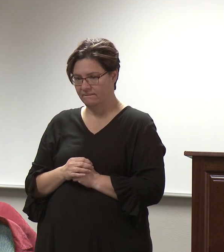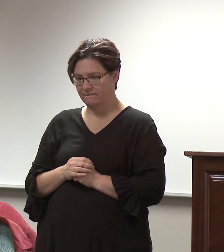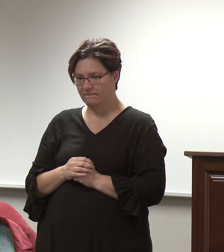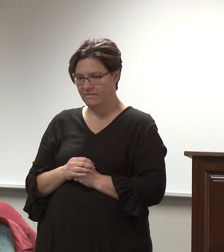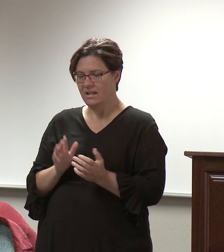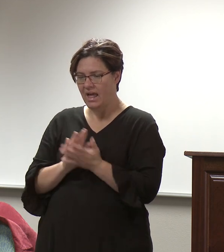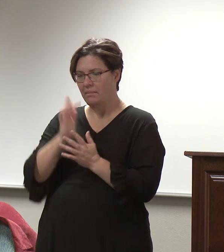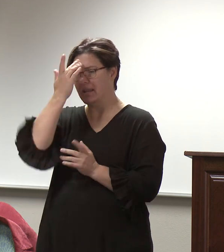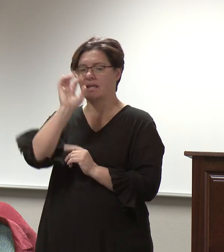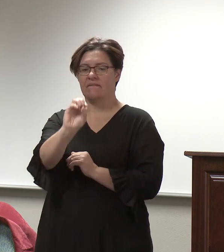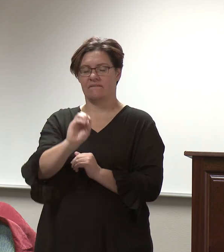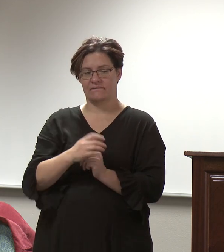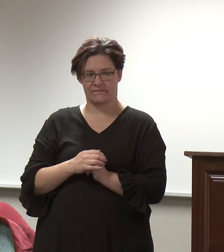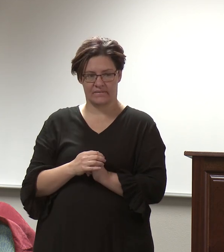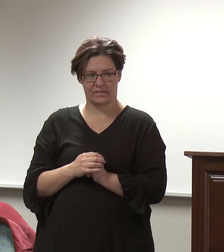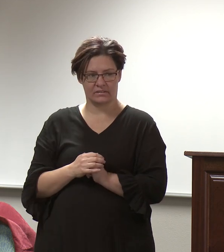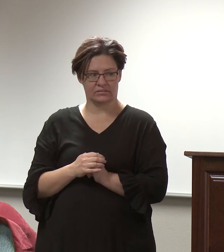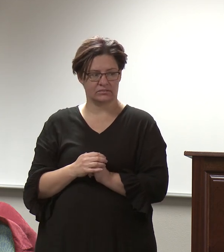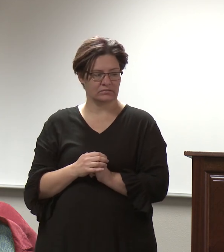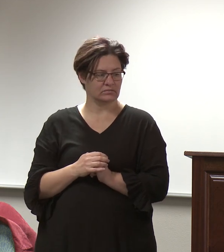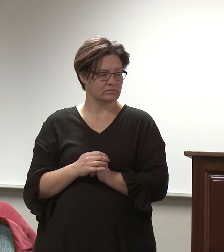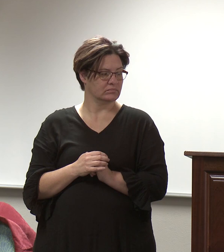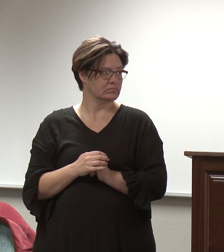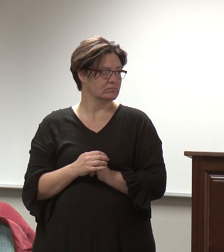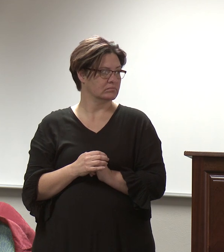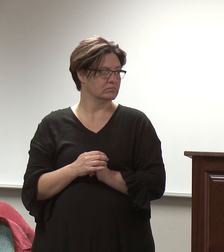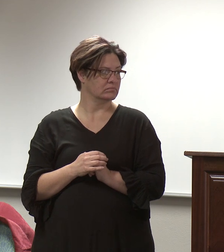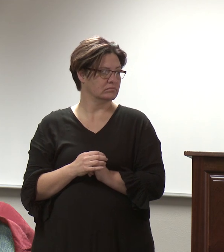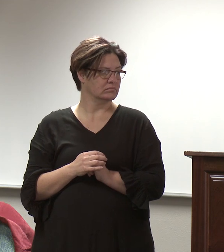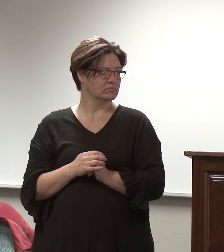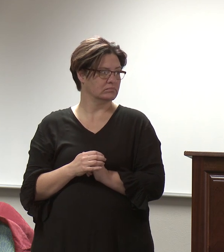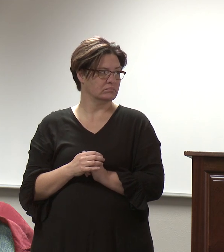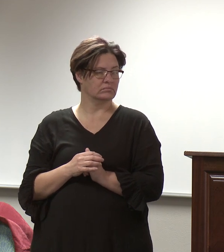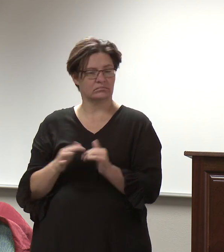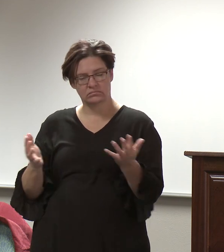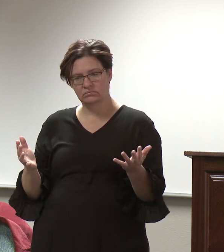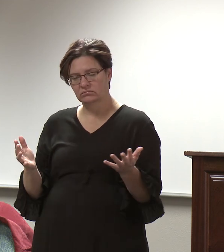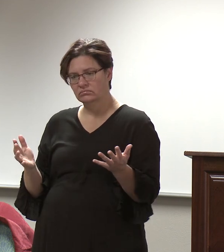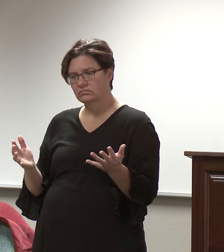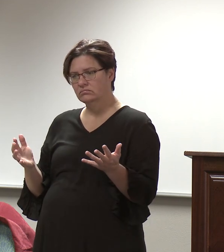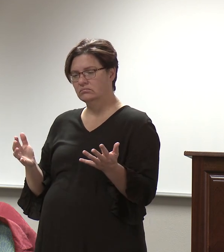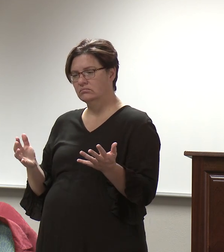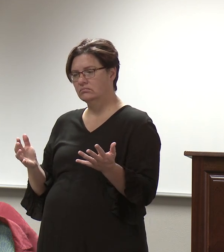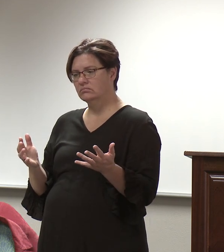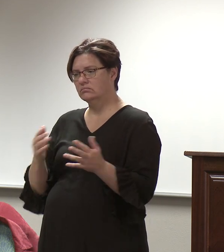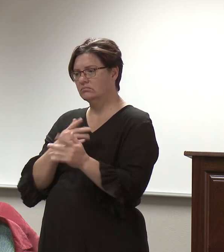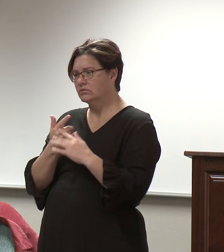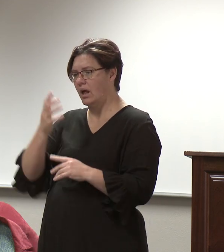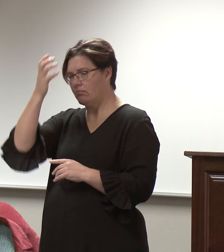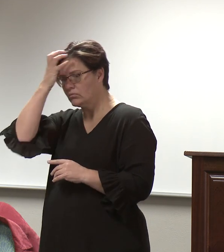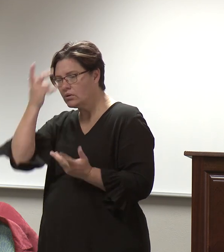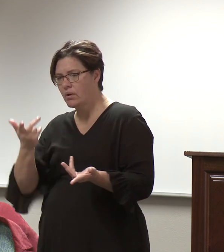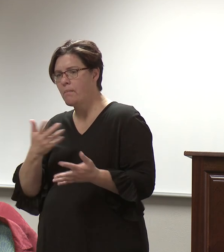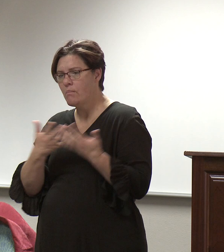in India, well, Hindutva now, you know, the extreme Hinduism, is of course trying to make Muslim